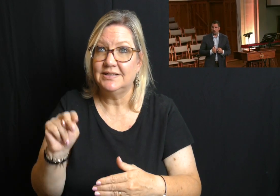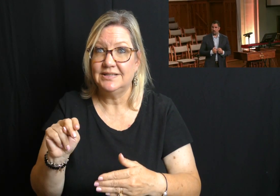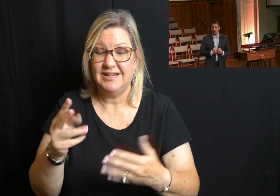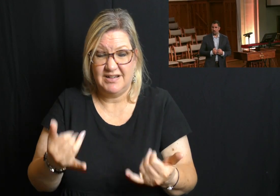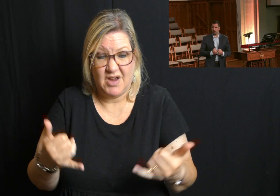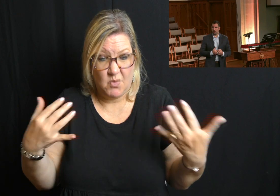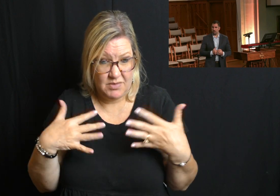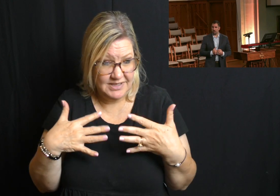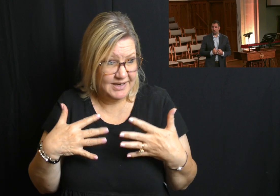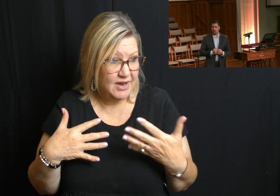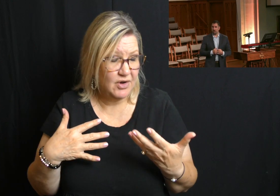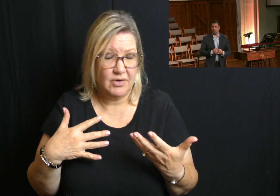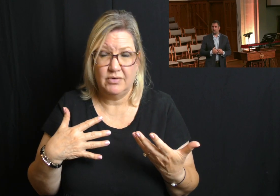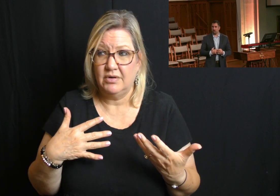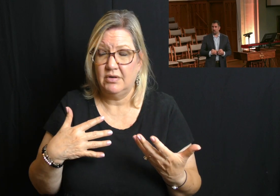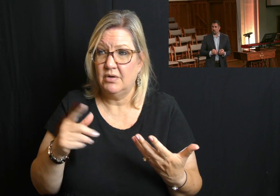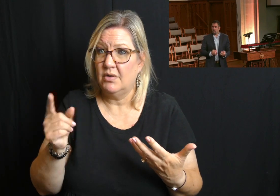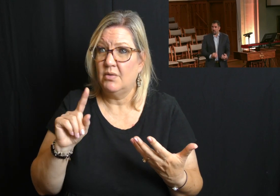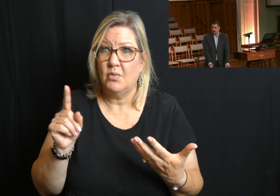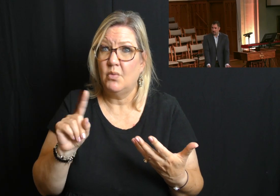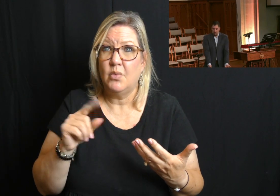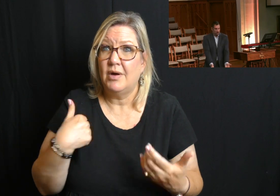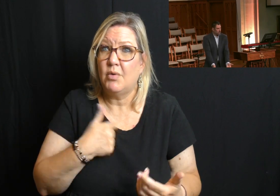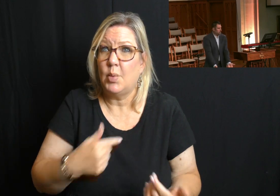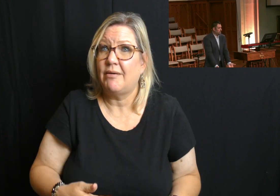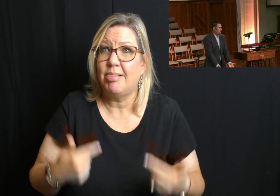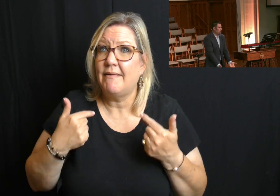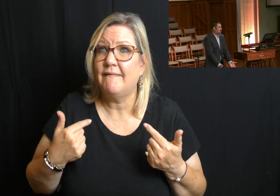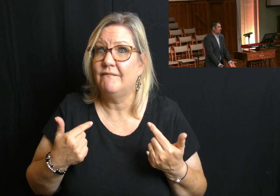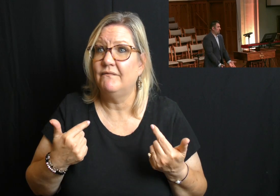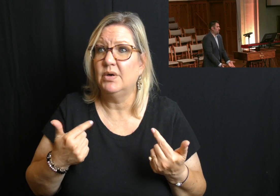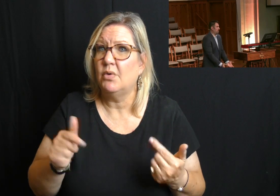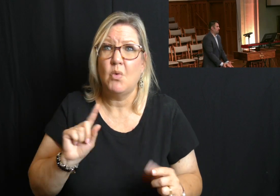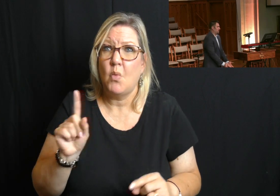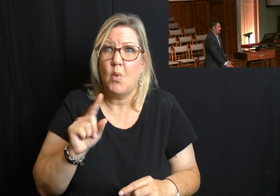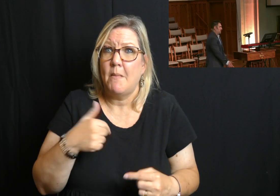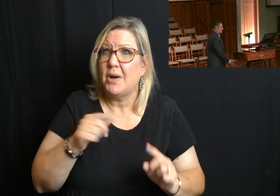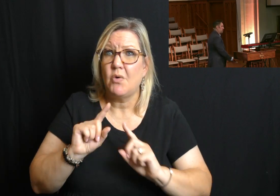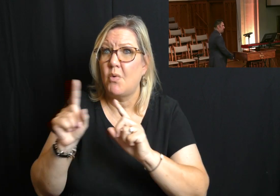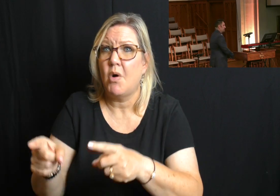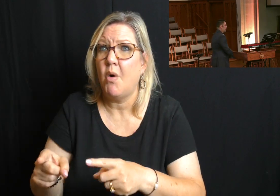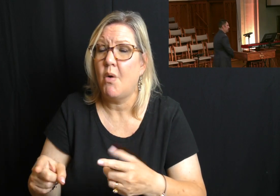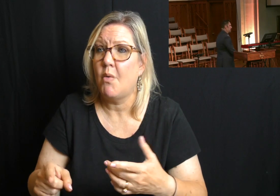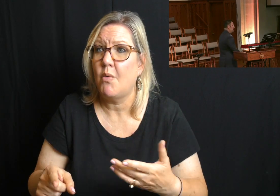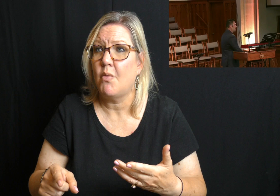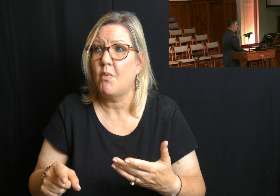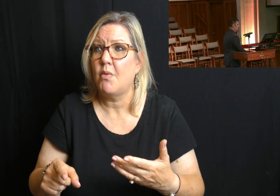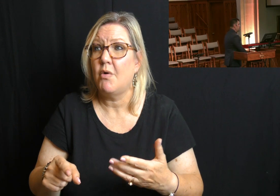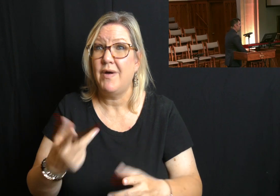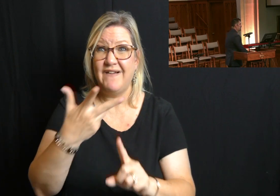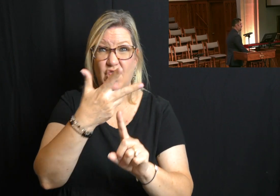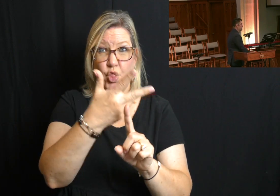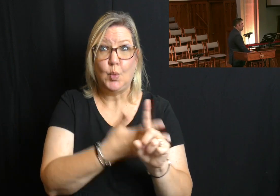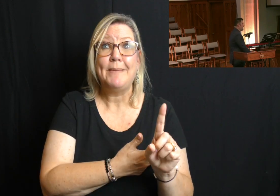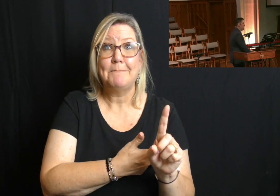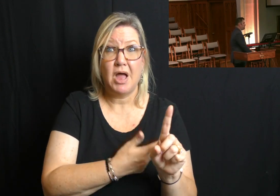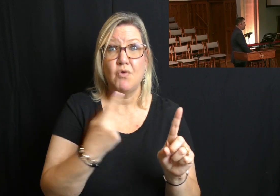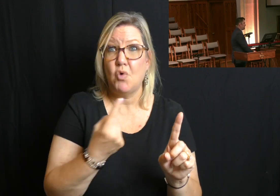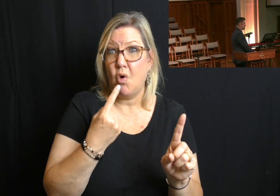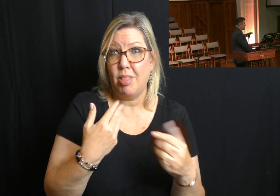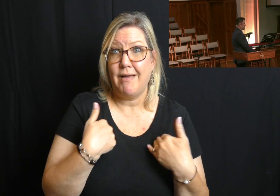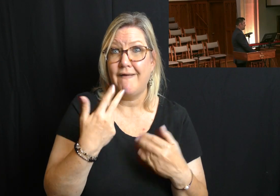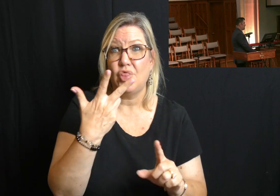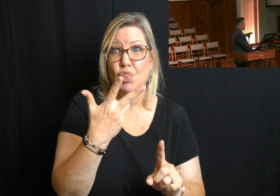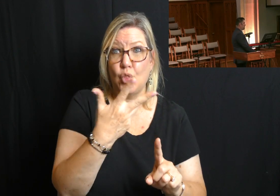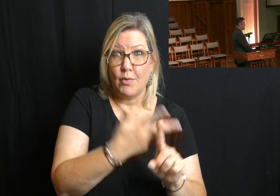It's like, what am I going to do with my children? Where am I going to go? I mean, we're about to get kicked out in 3 months, and we don't have a